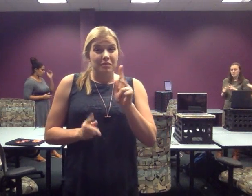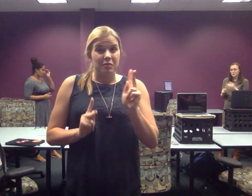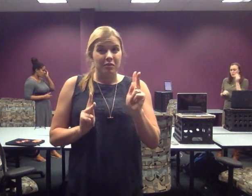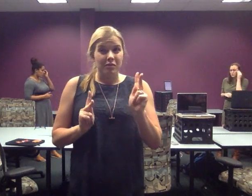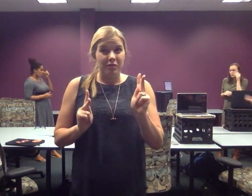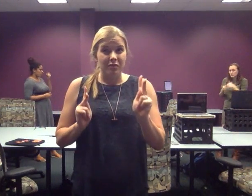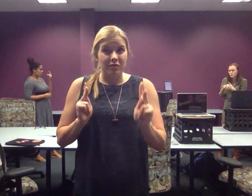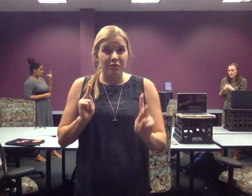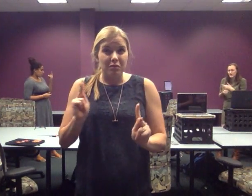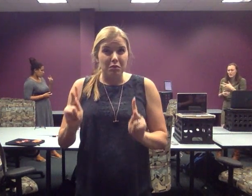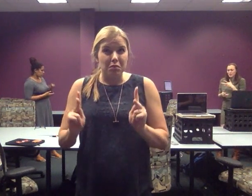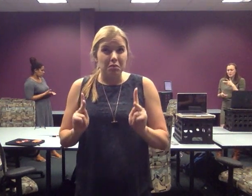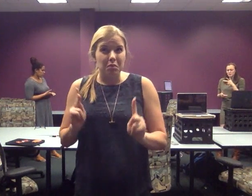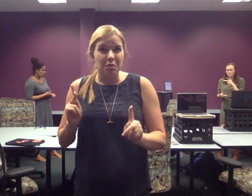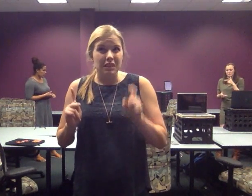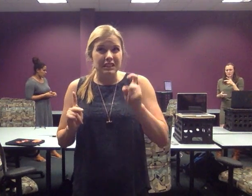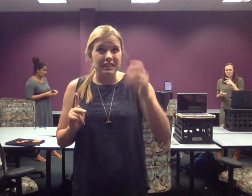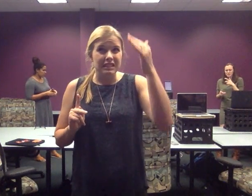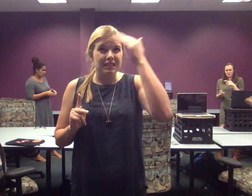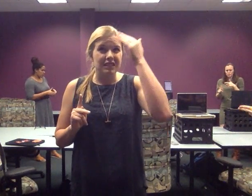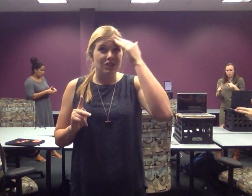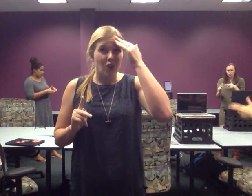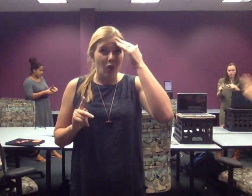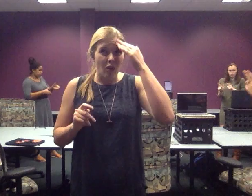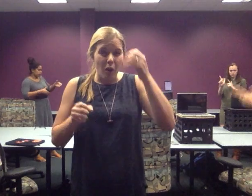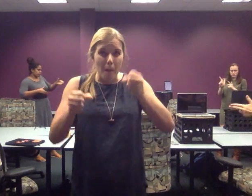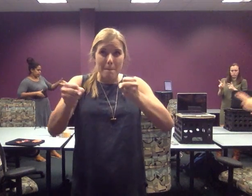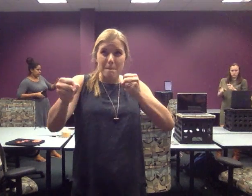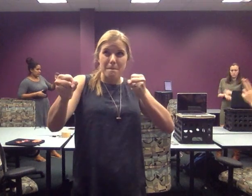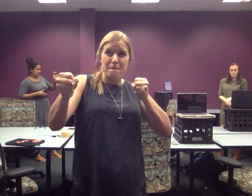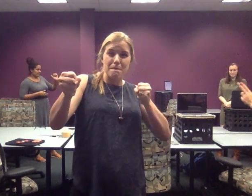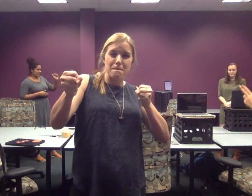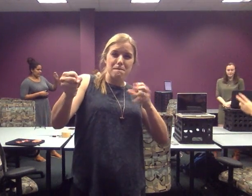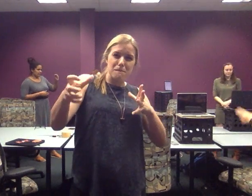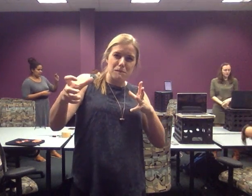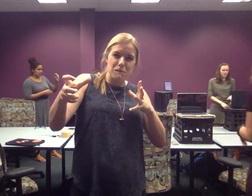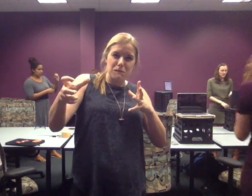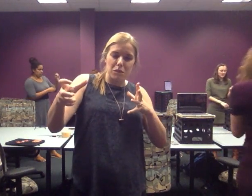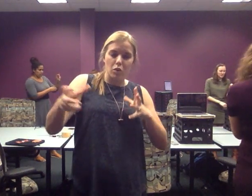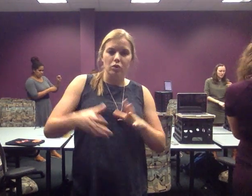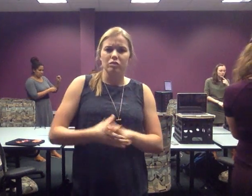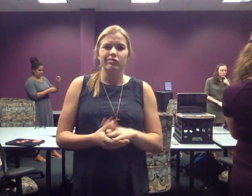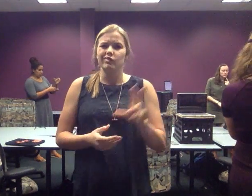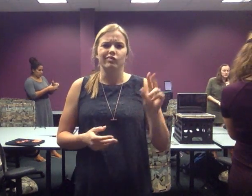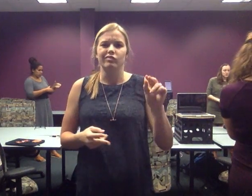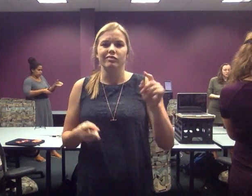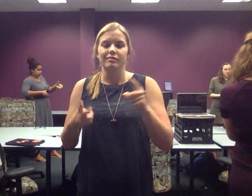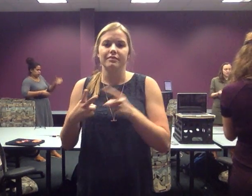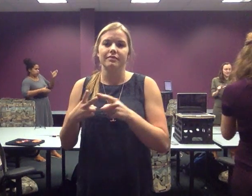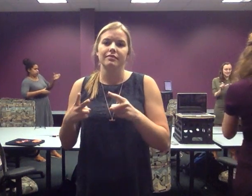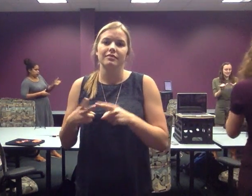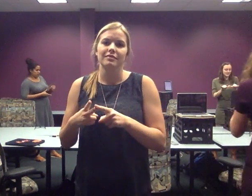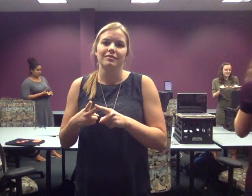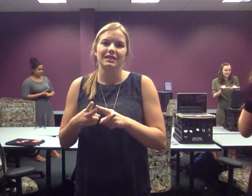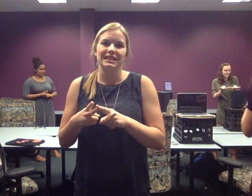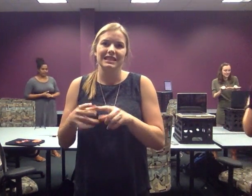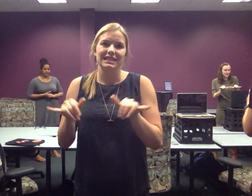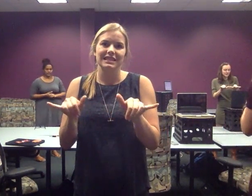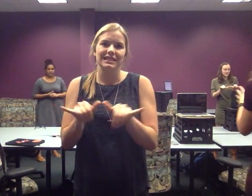fire the cannons? No. Tell you what, it was the size of the colonies. They had so much area to